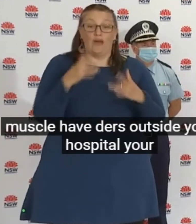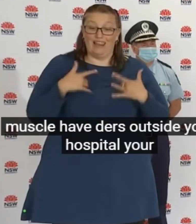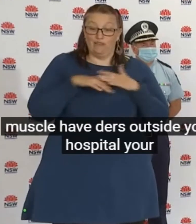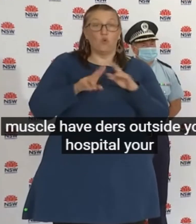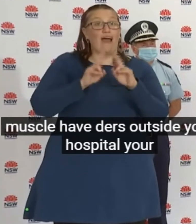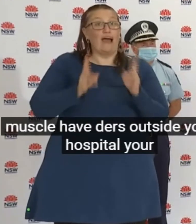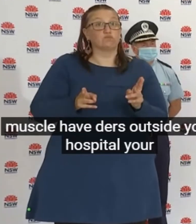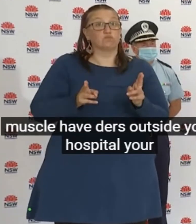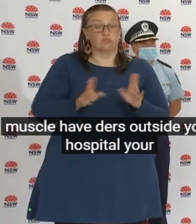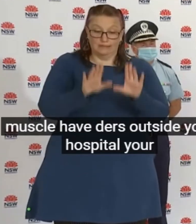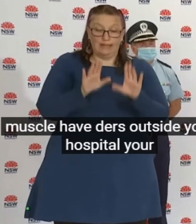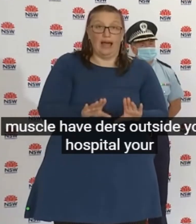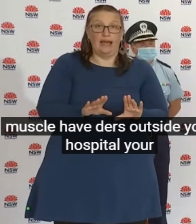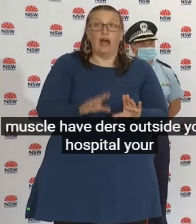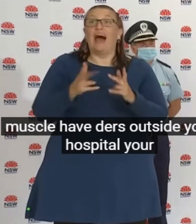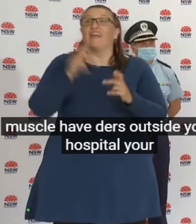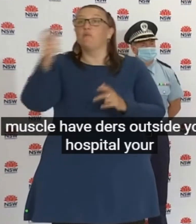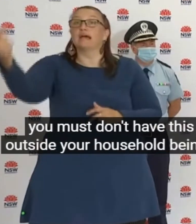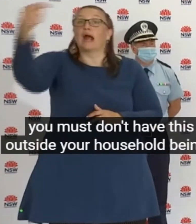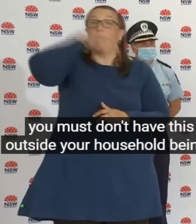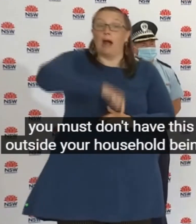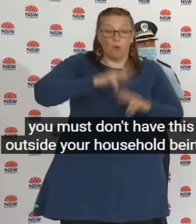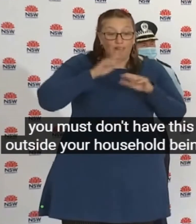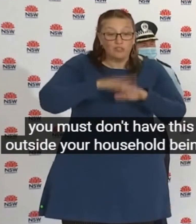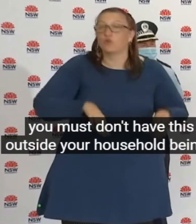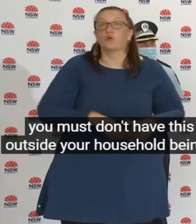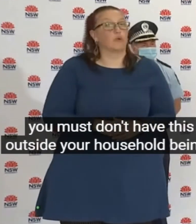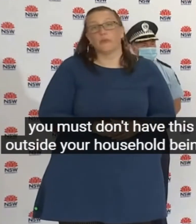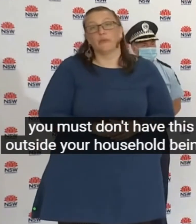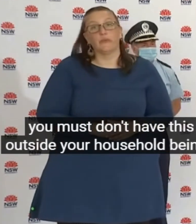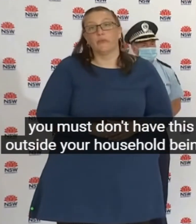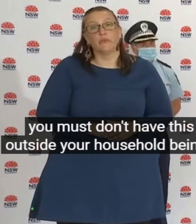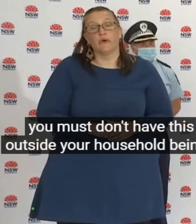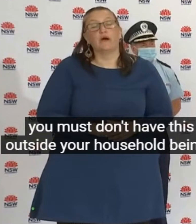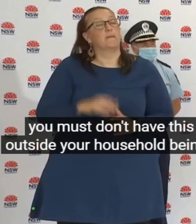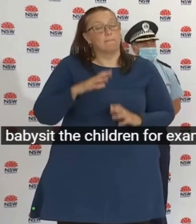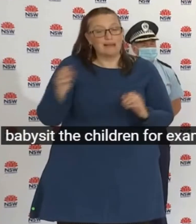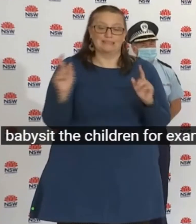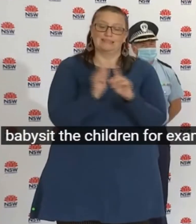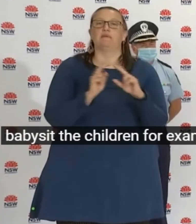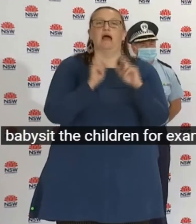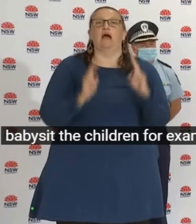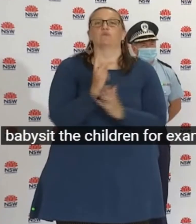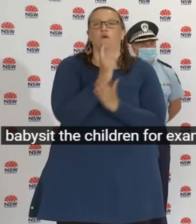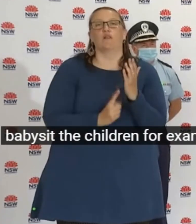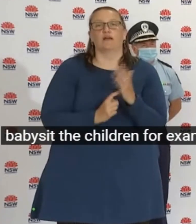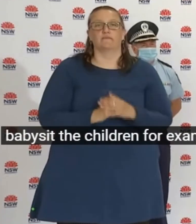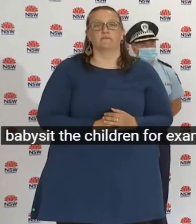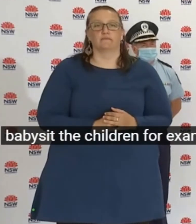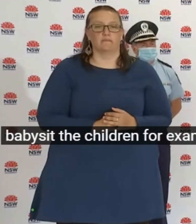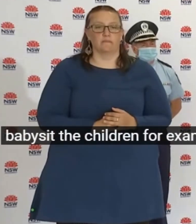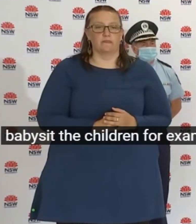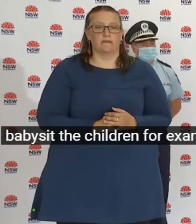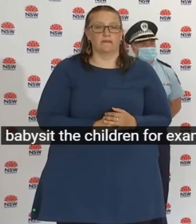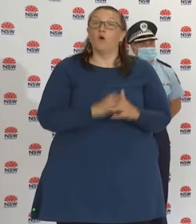babysit your children, for example. We've also seen a number of outbreaks and cases, particularly among adults